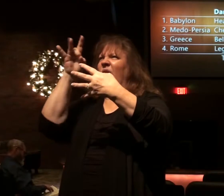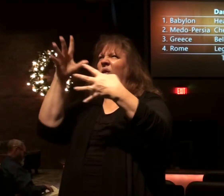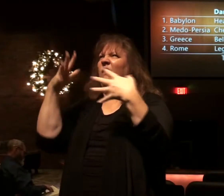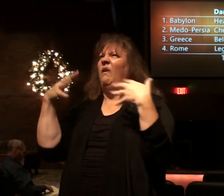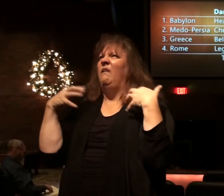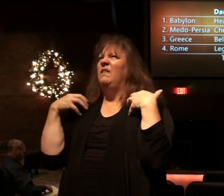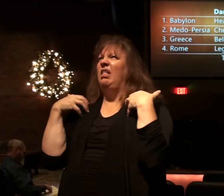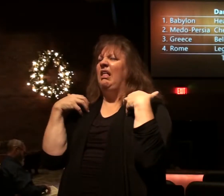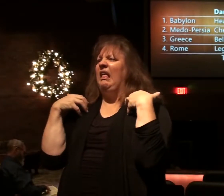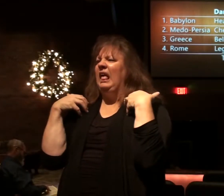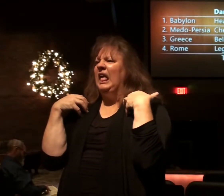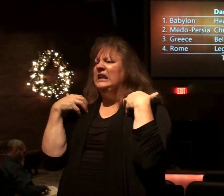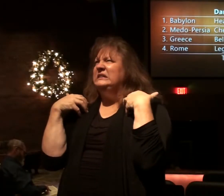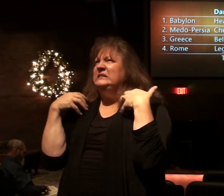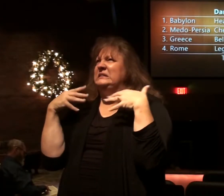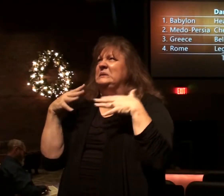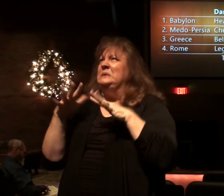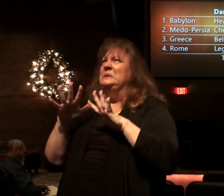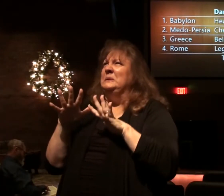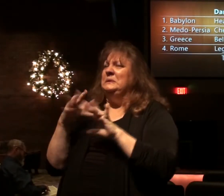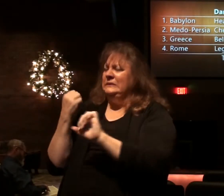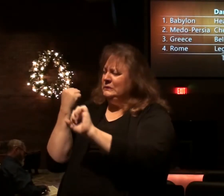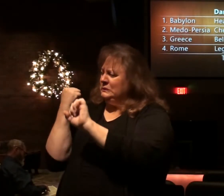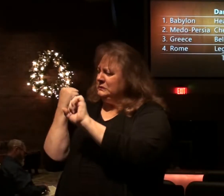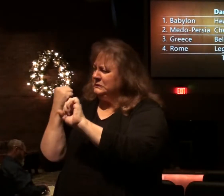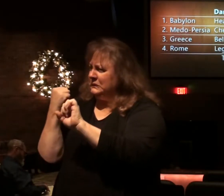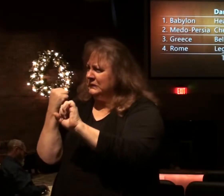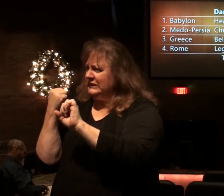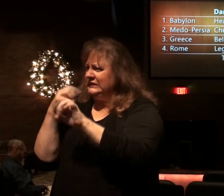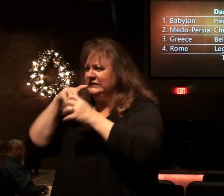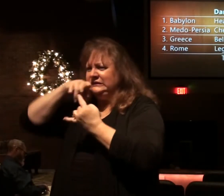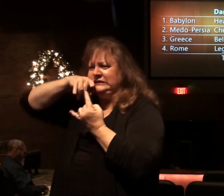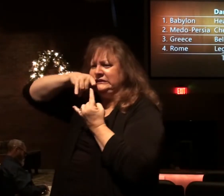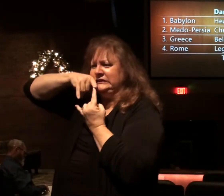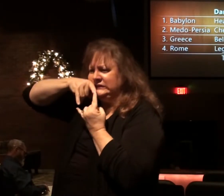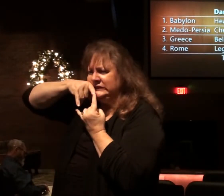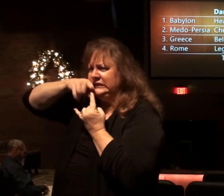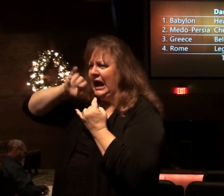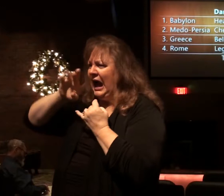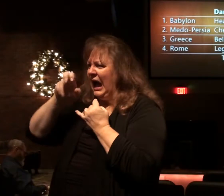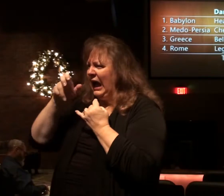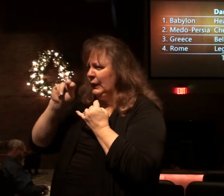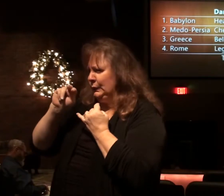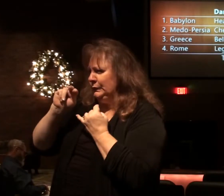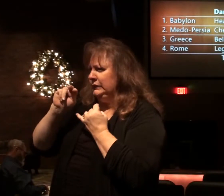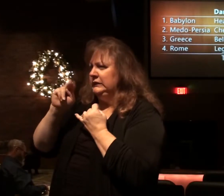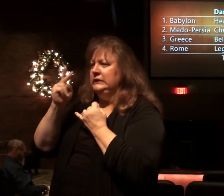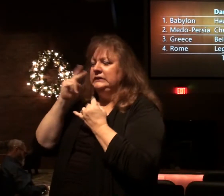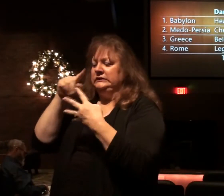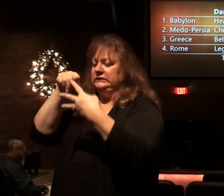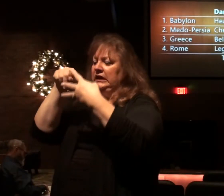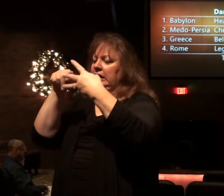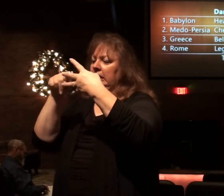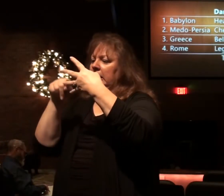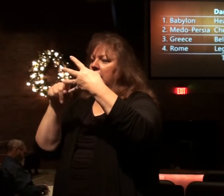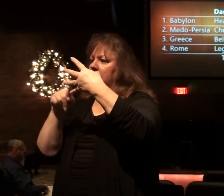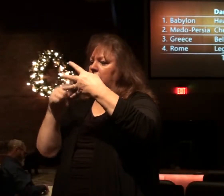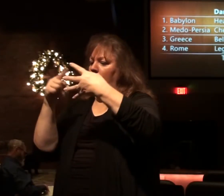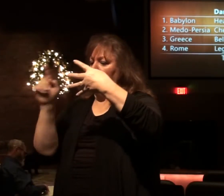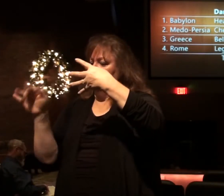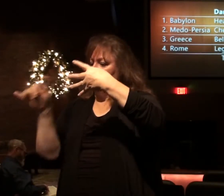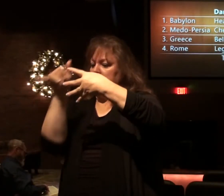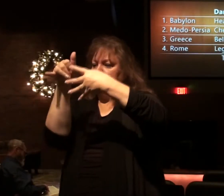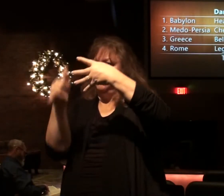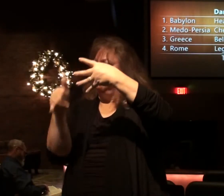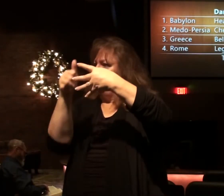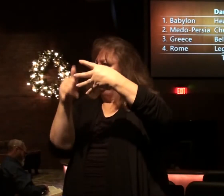and terrifying and extremely strong, and it had large iron teeth. So you can see we have the same 4 empires.